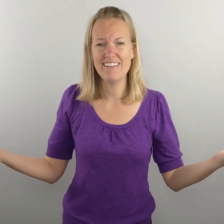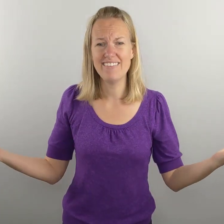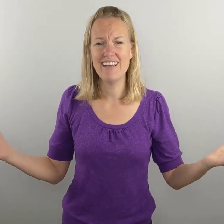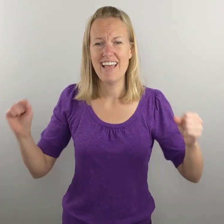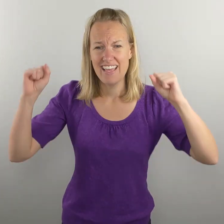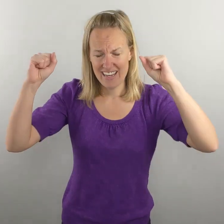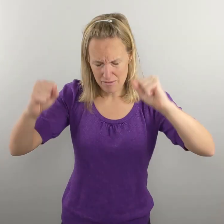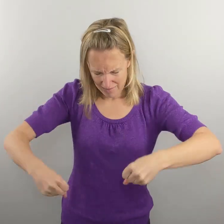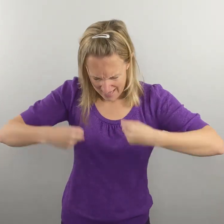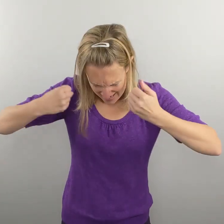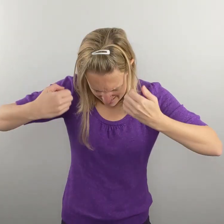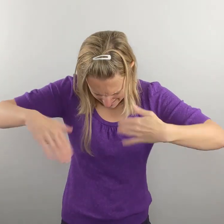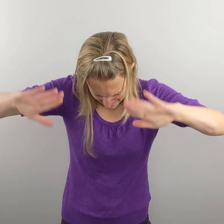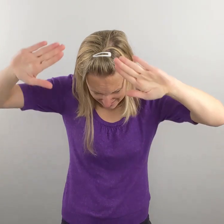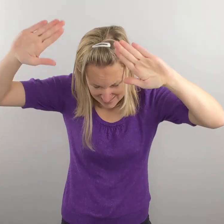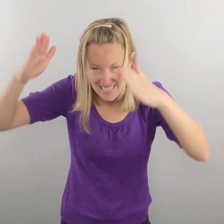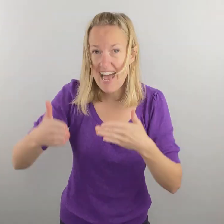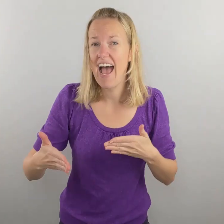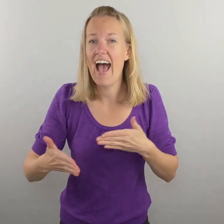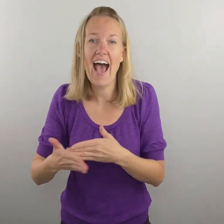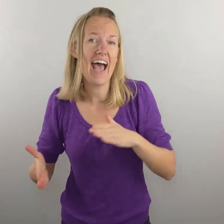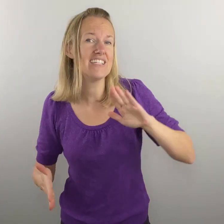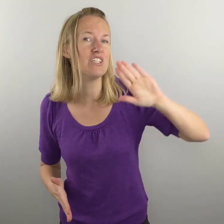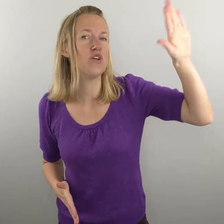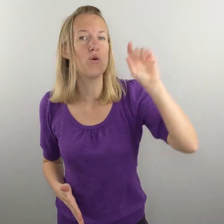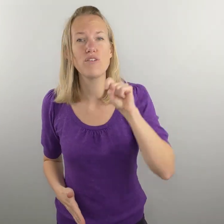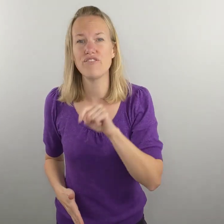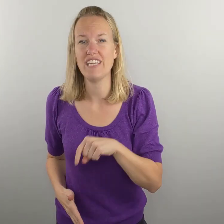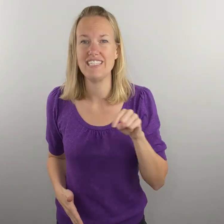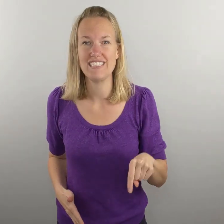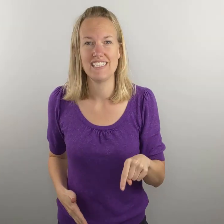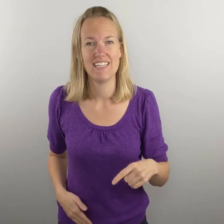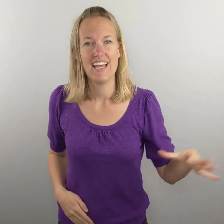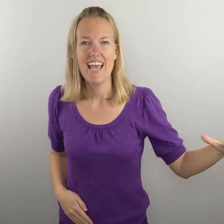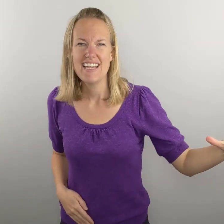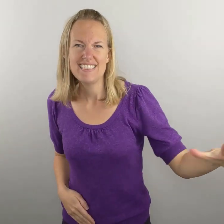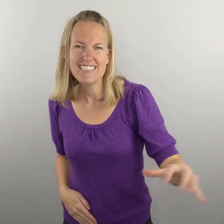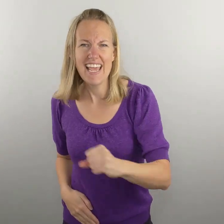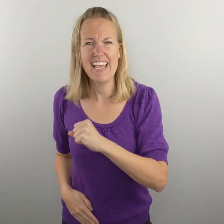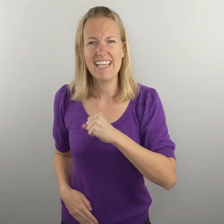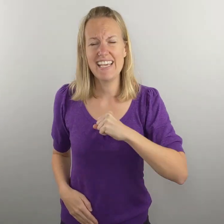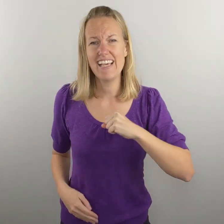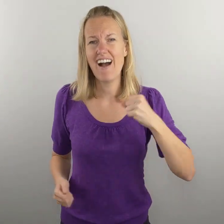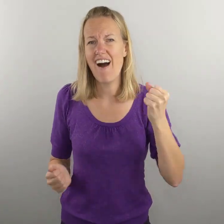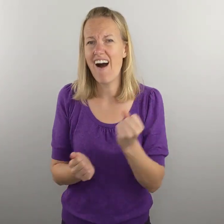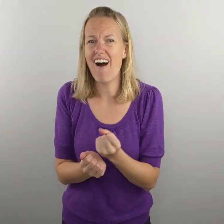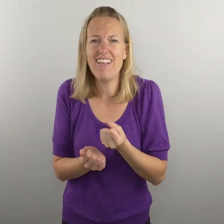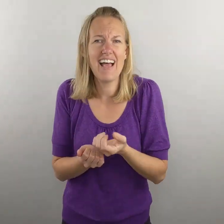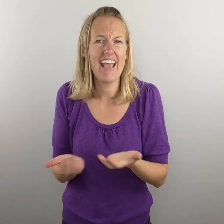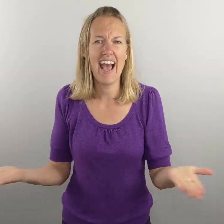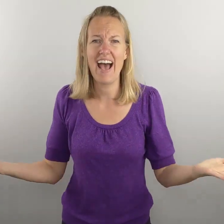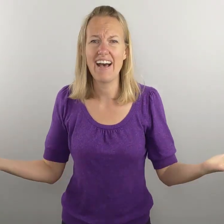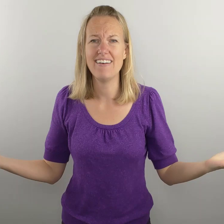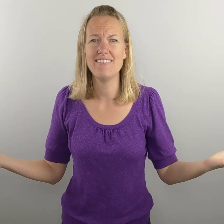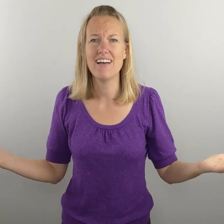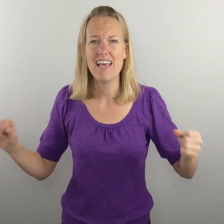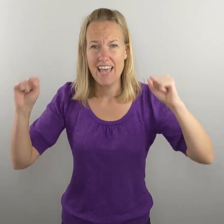have and I'm laying it at your feet. Taking all I have